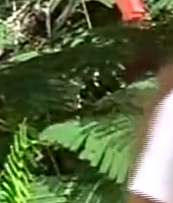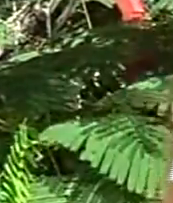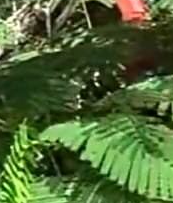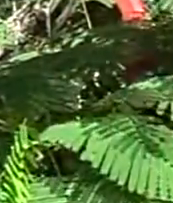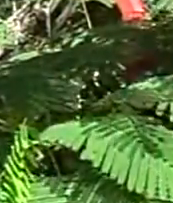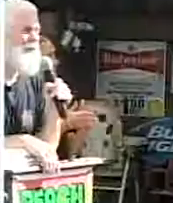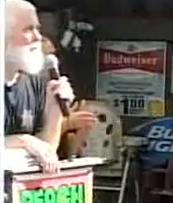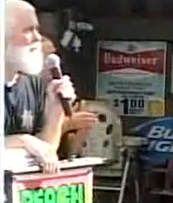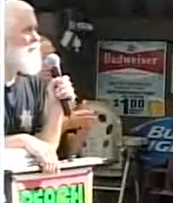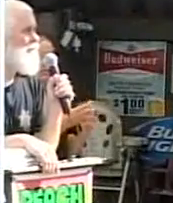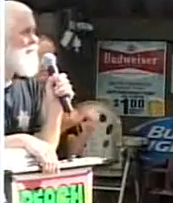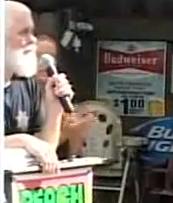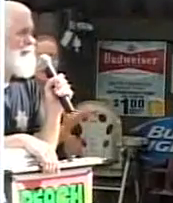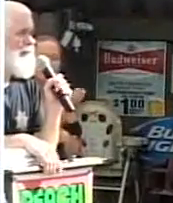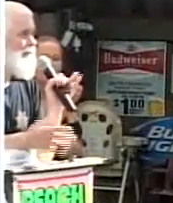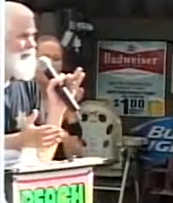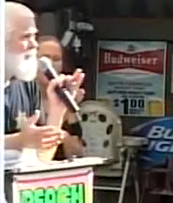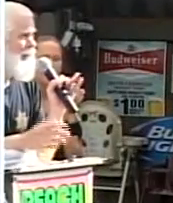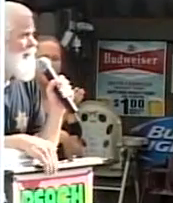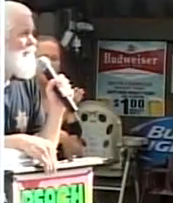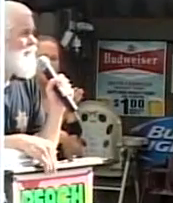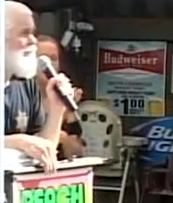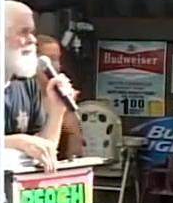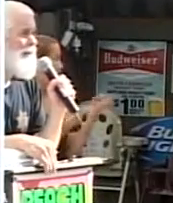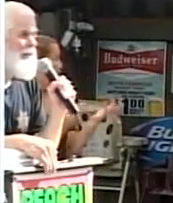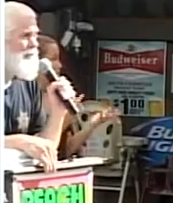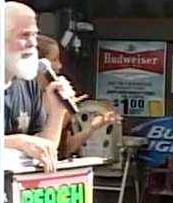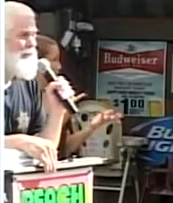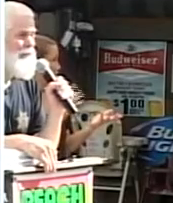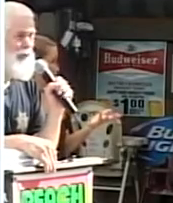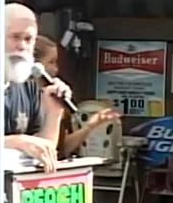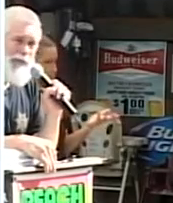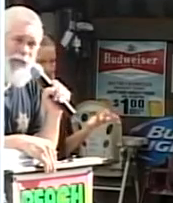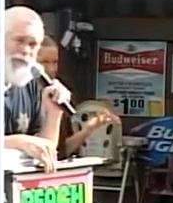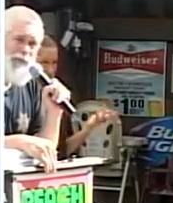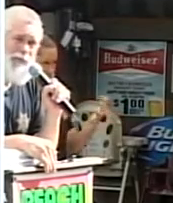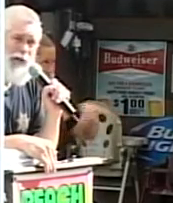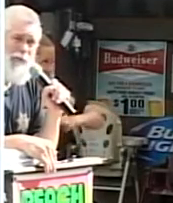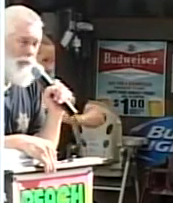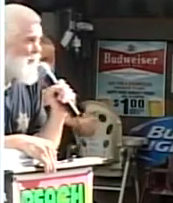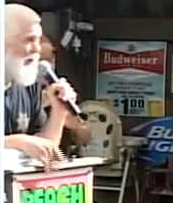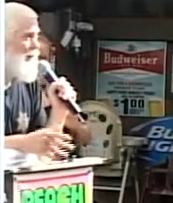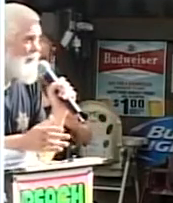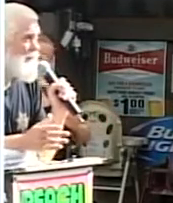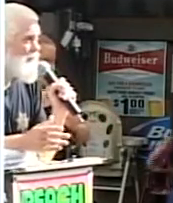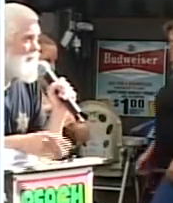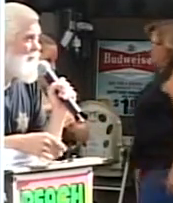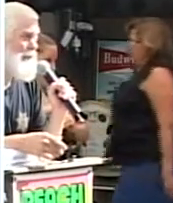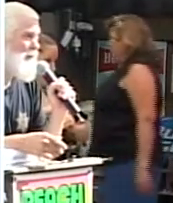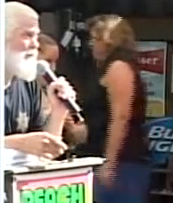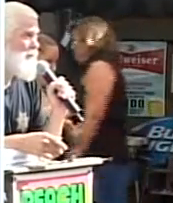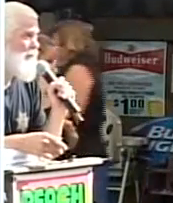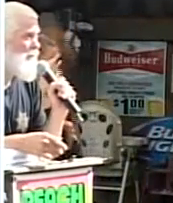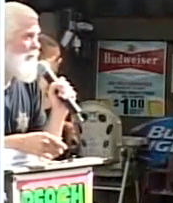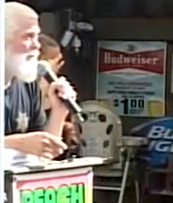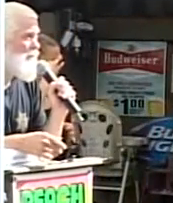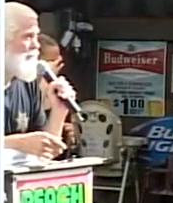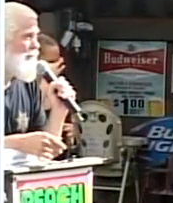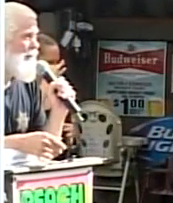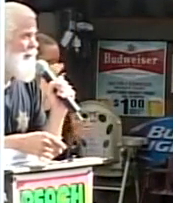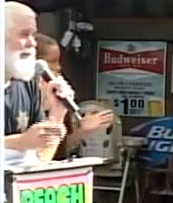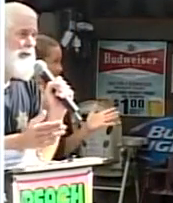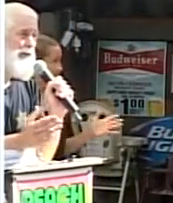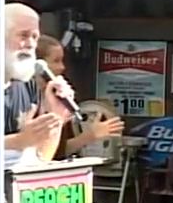Maybe you've never accepted this spirit. That's okay. Nobody hates you. Nobody's casting you out. God loves you. He's been loving you all